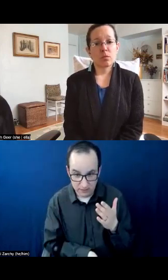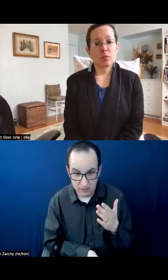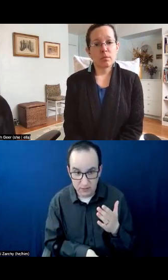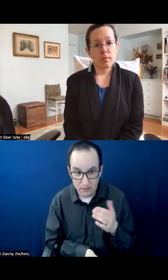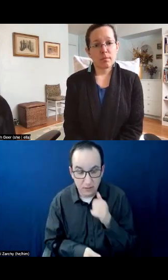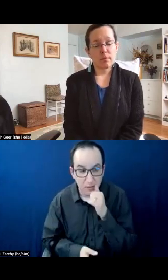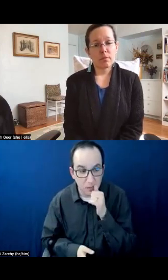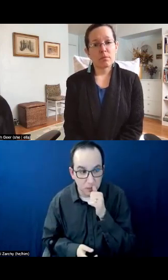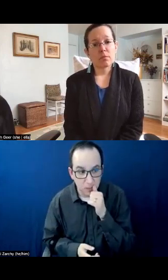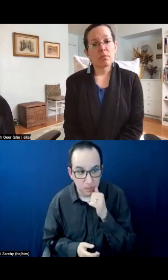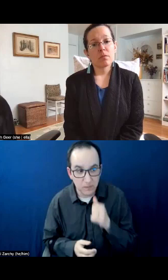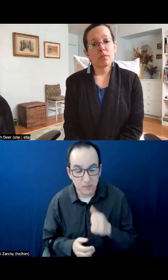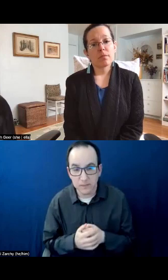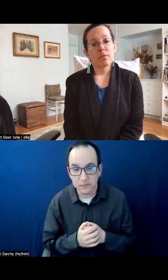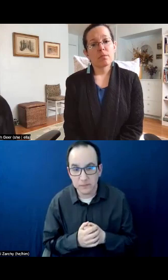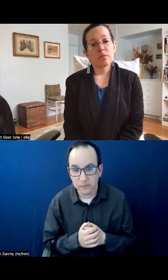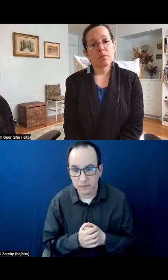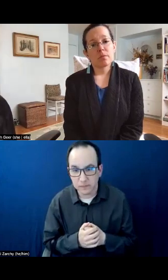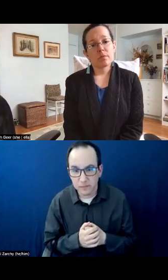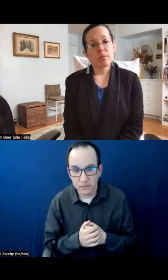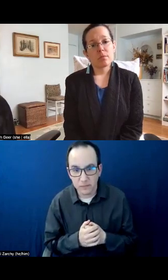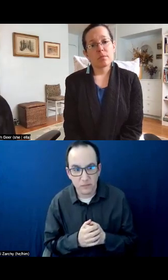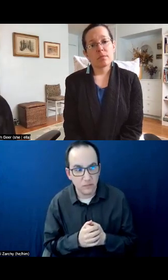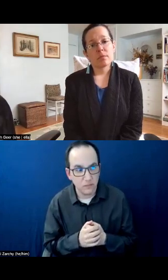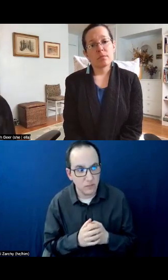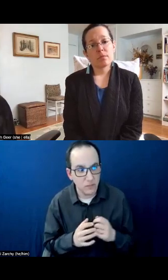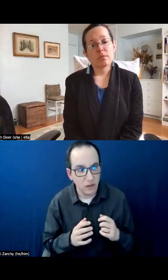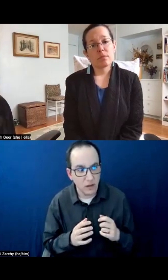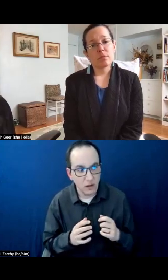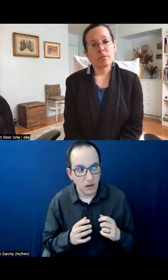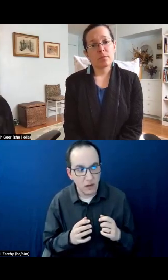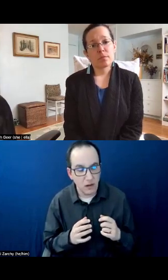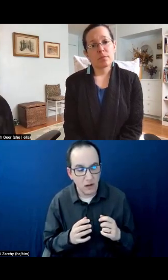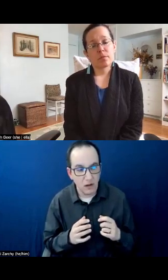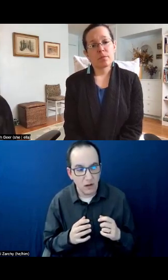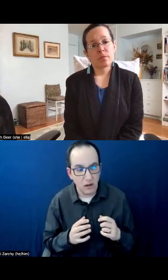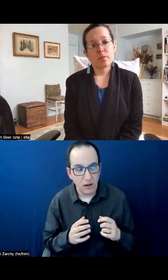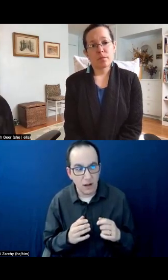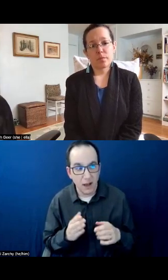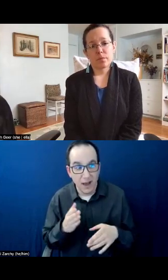that lack of being able to retrieve those words.